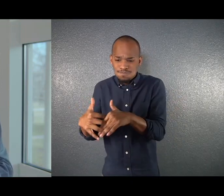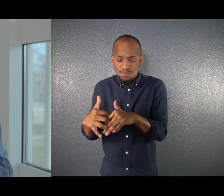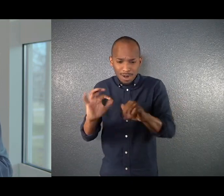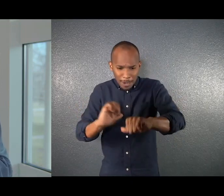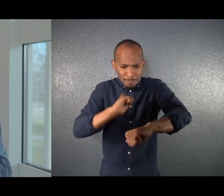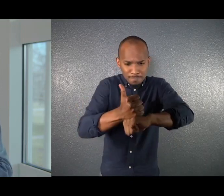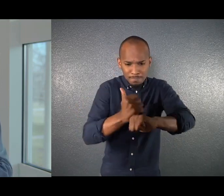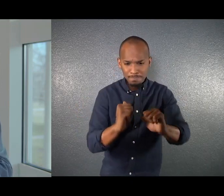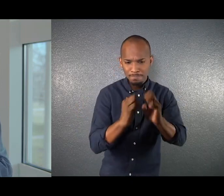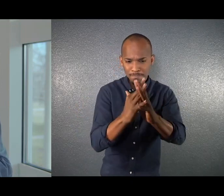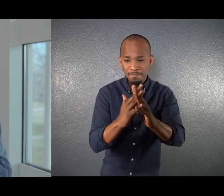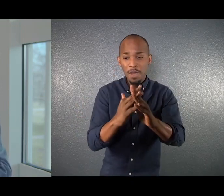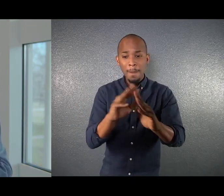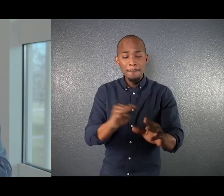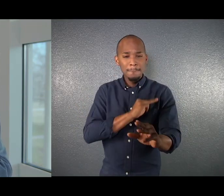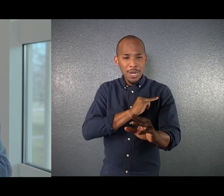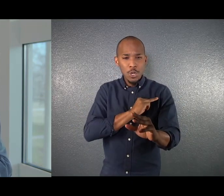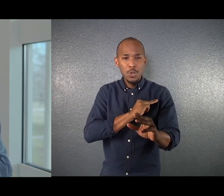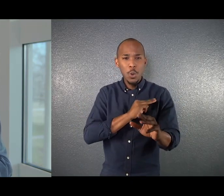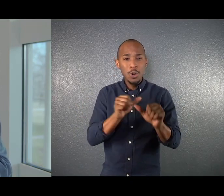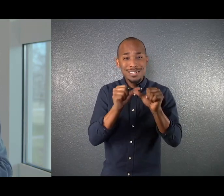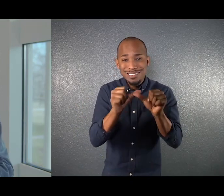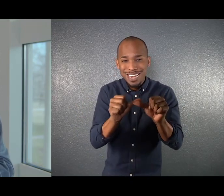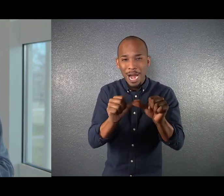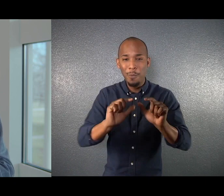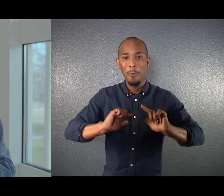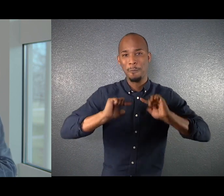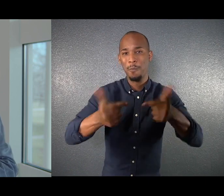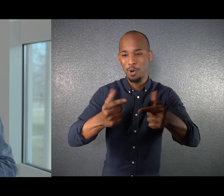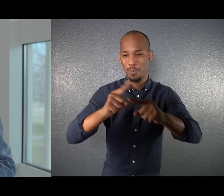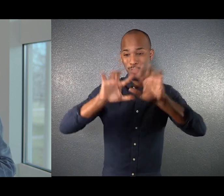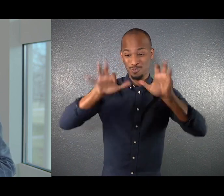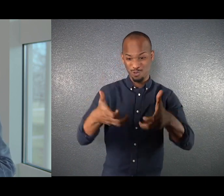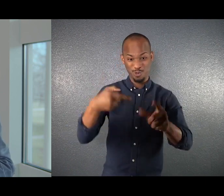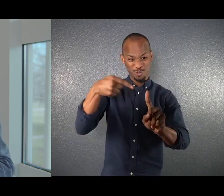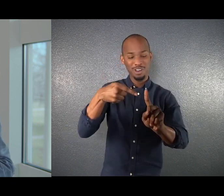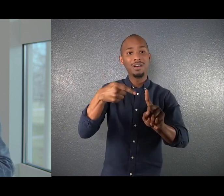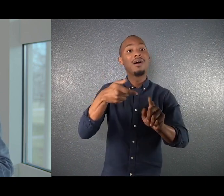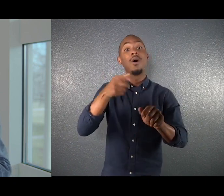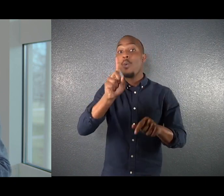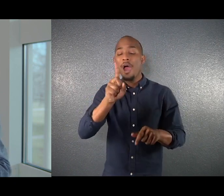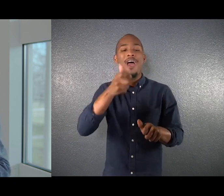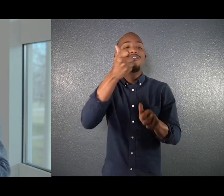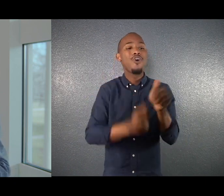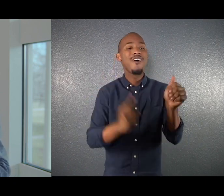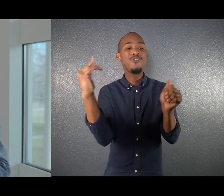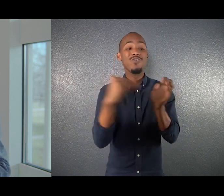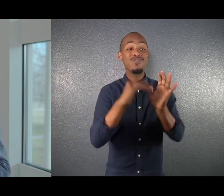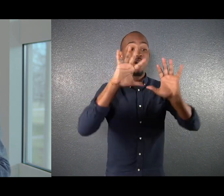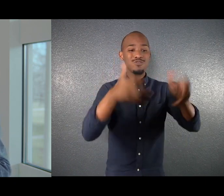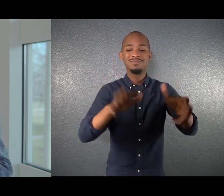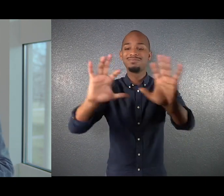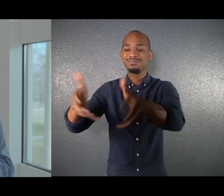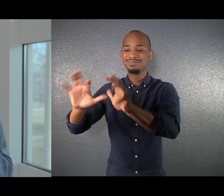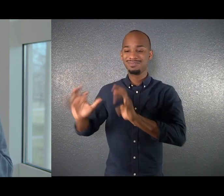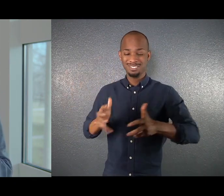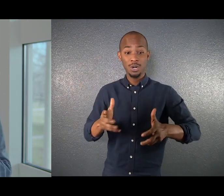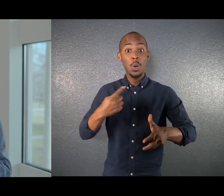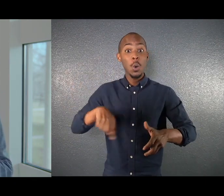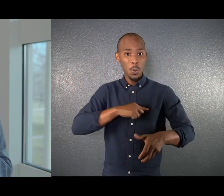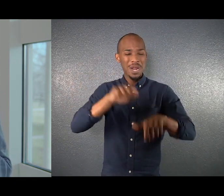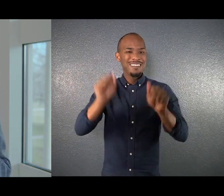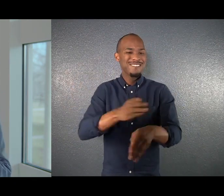by planting a missional, sustainable, and multiplying church among every 1,000 people,